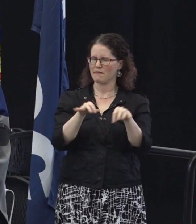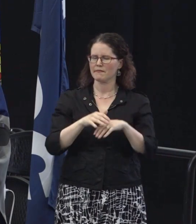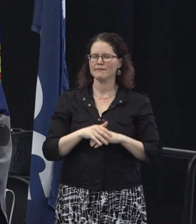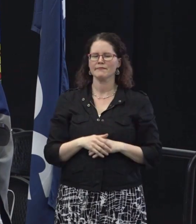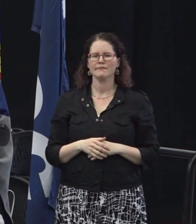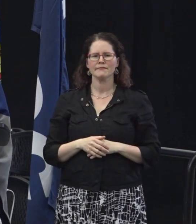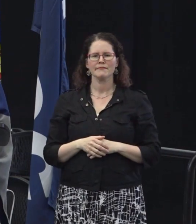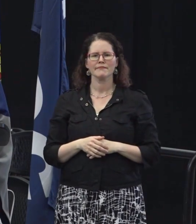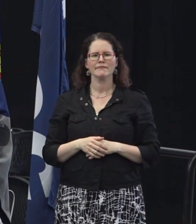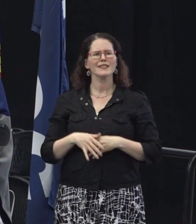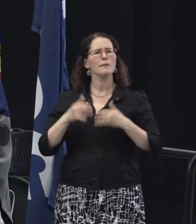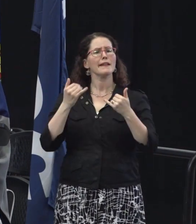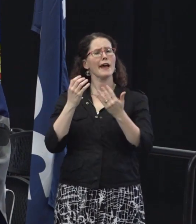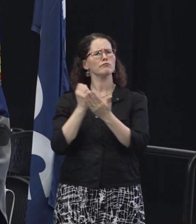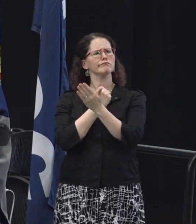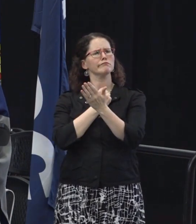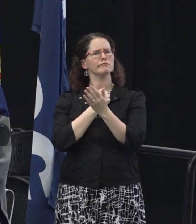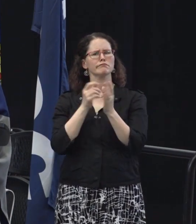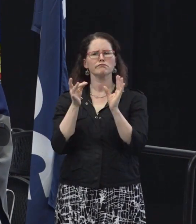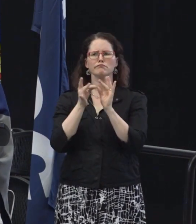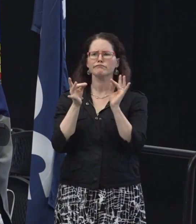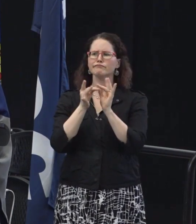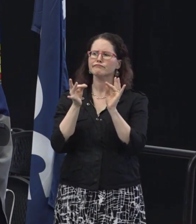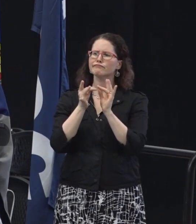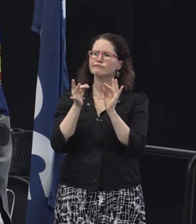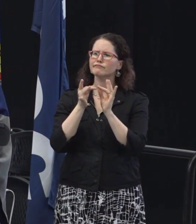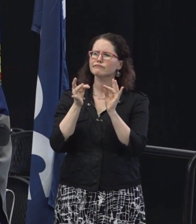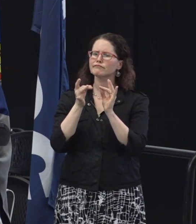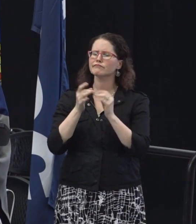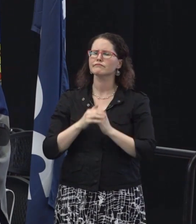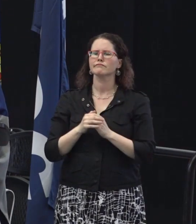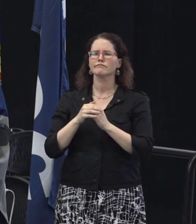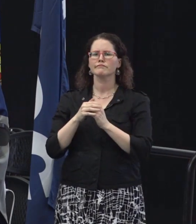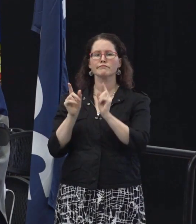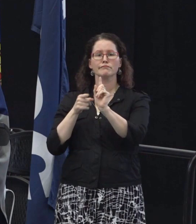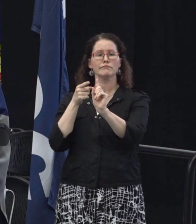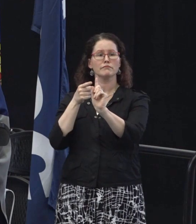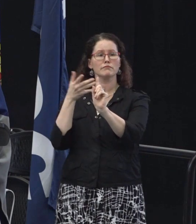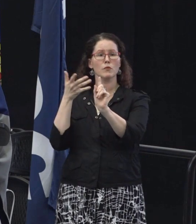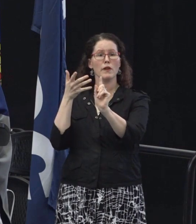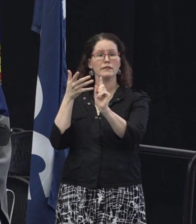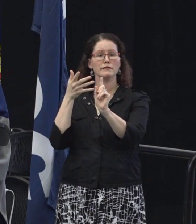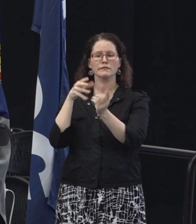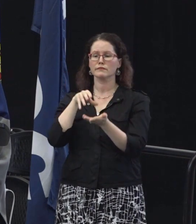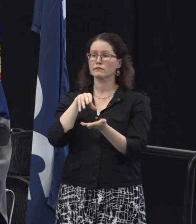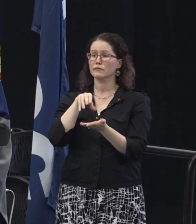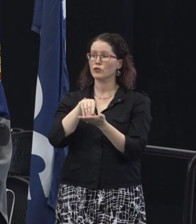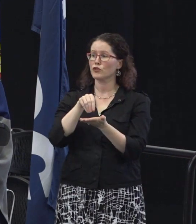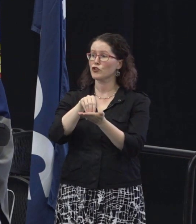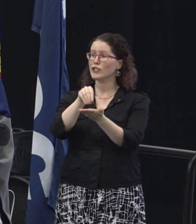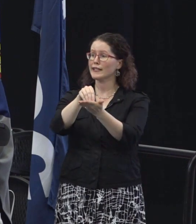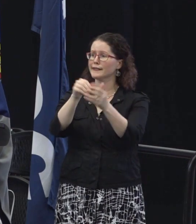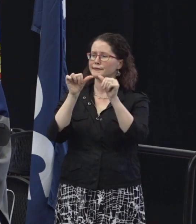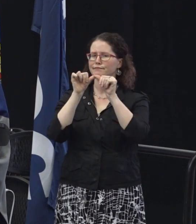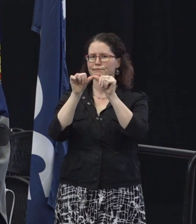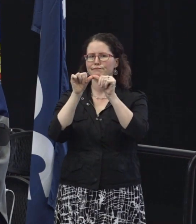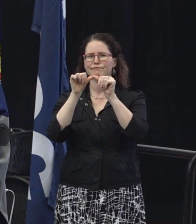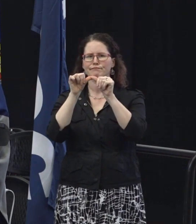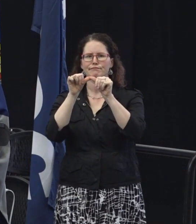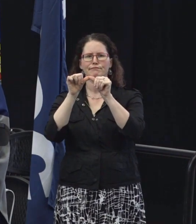I want to share a few words with you on the importance of learning being a lifetime